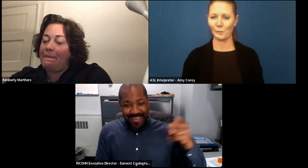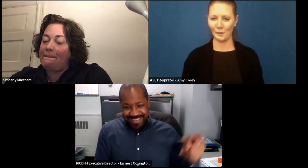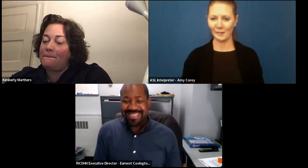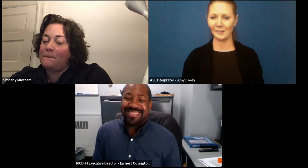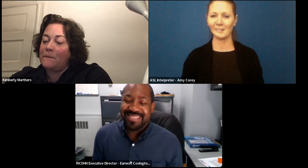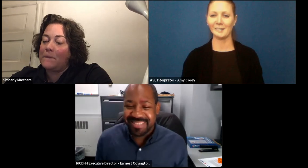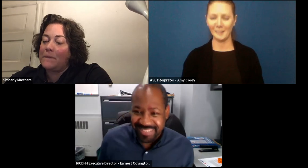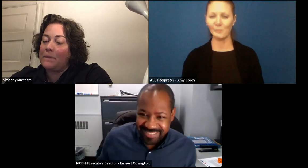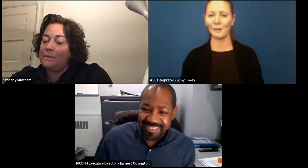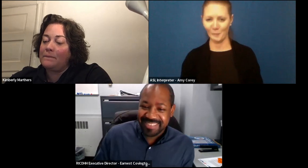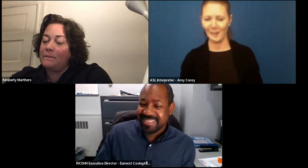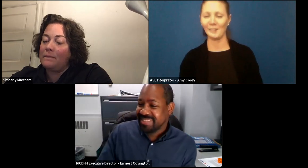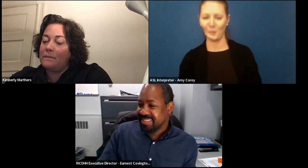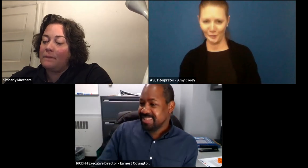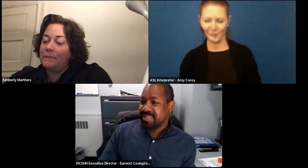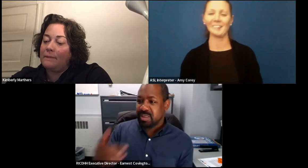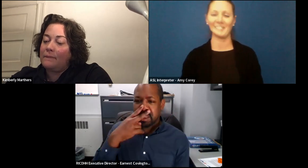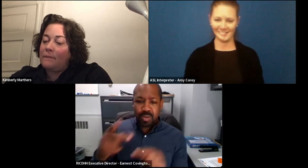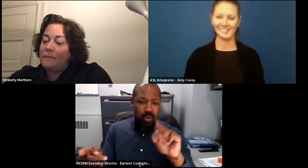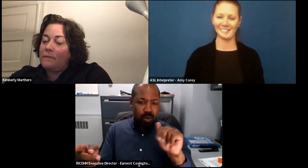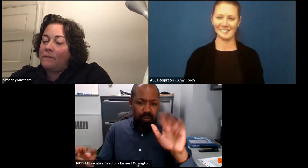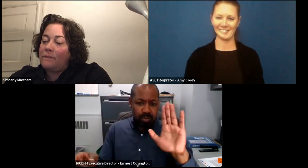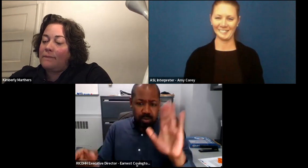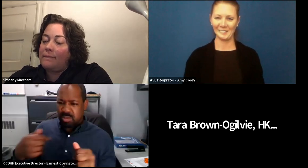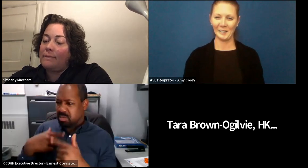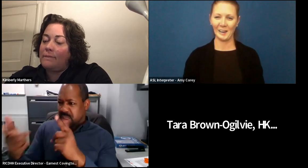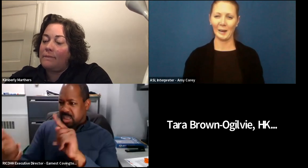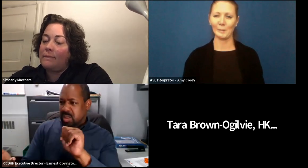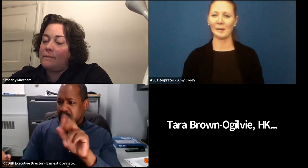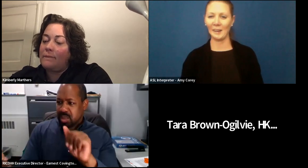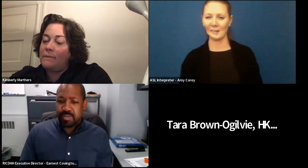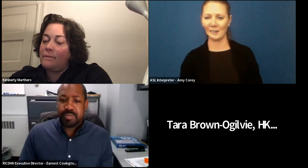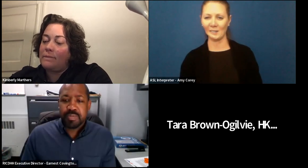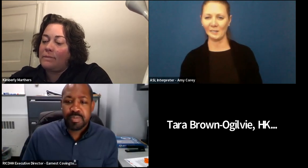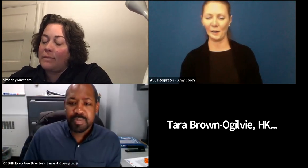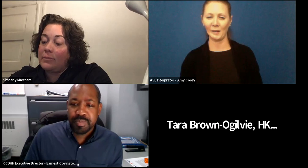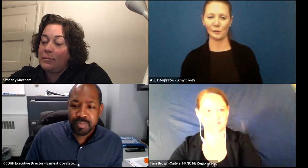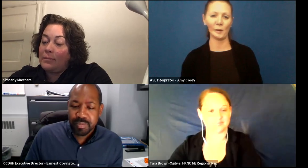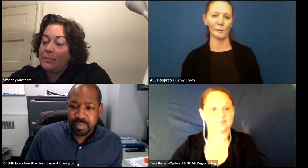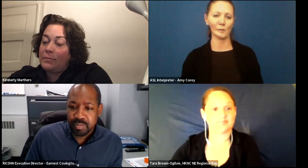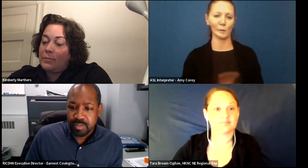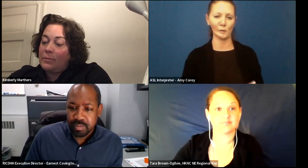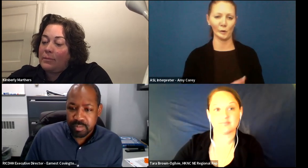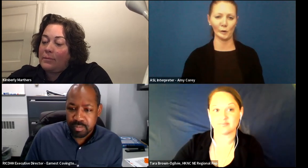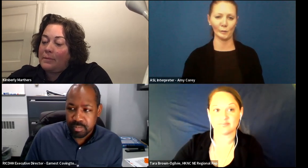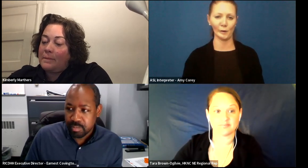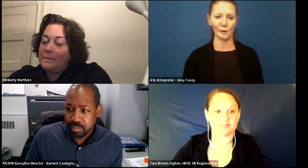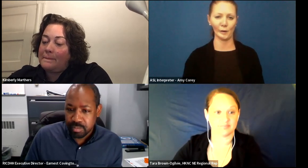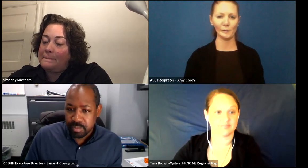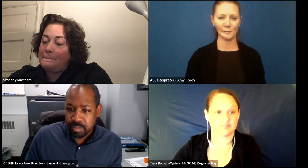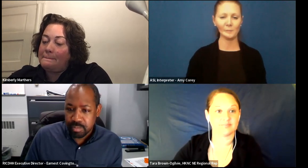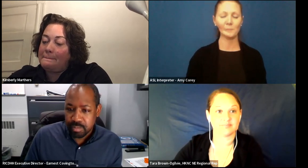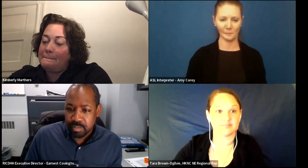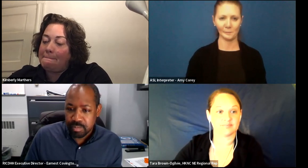So Rhode Island, deaf, blind, hard of hearing. And again, like I said, Tara has her hand raised, so I'll turn it over to